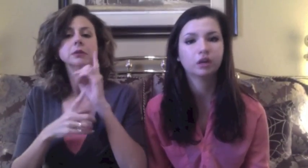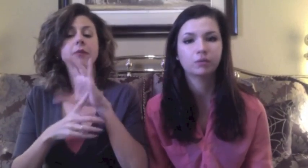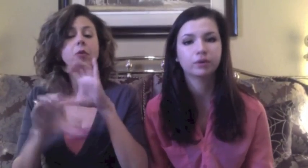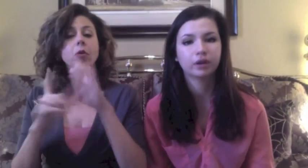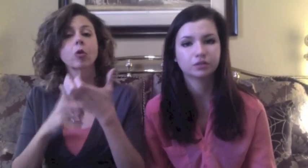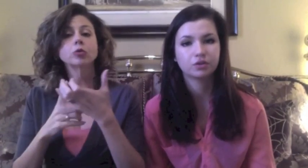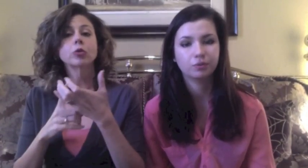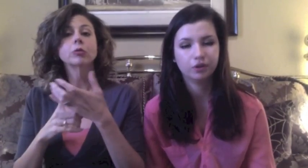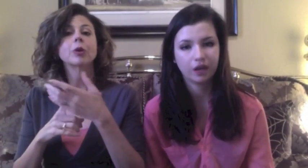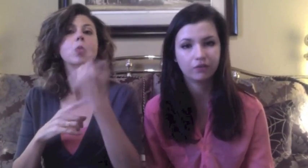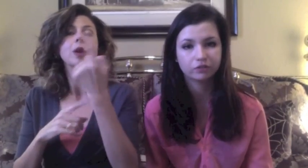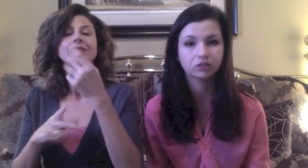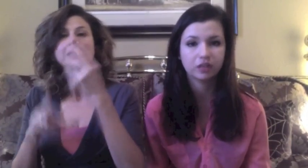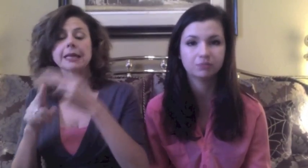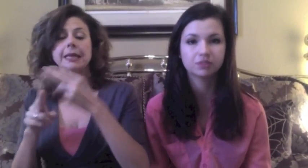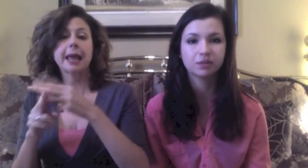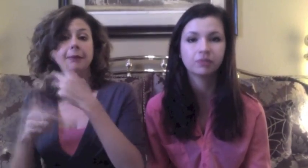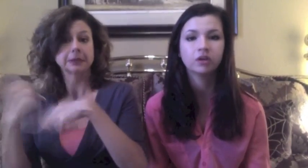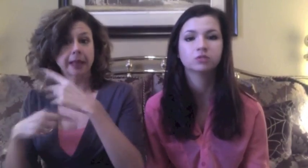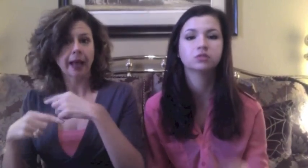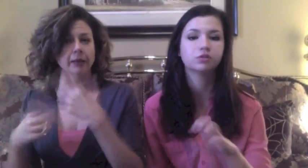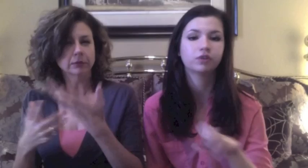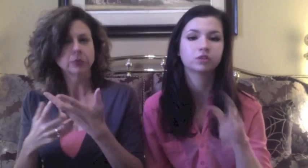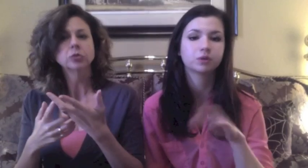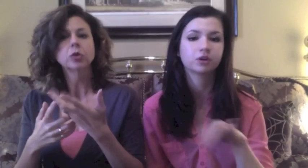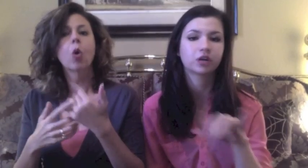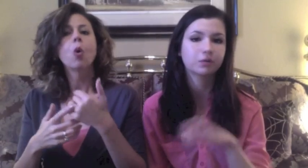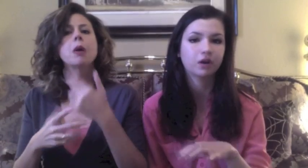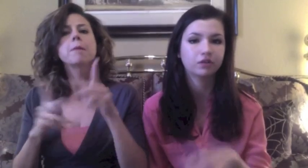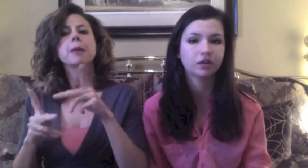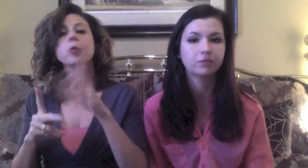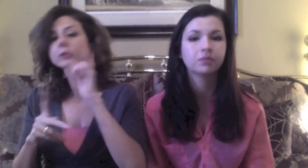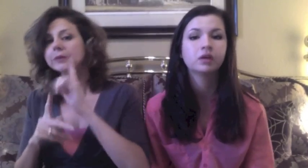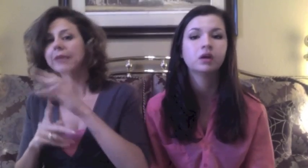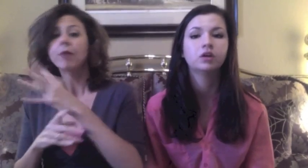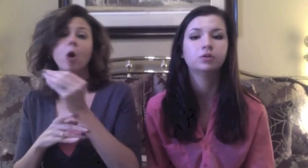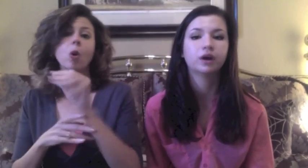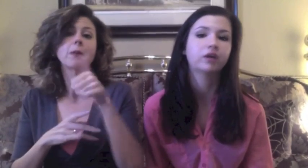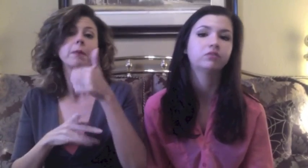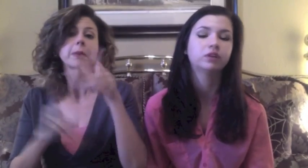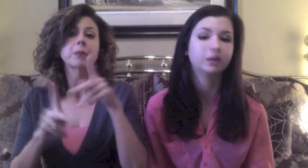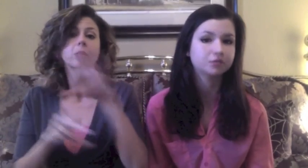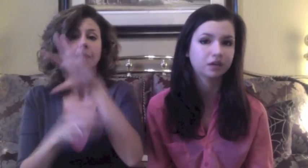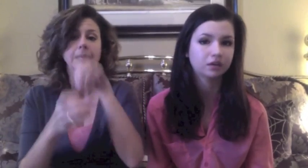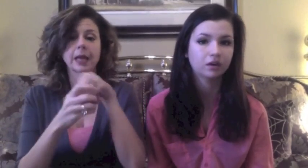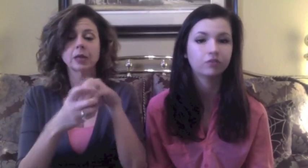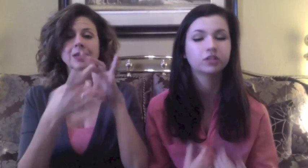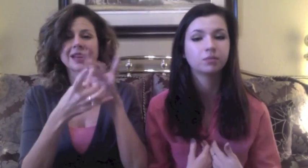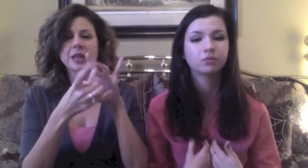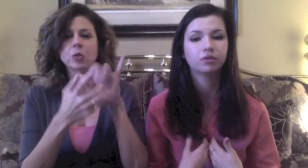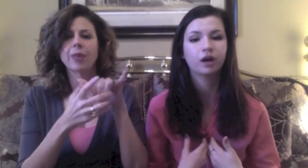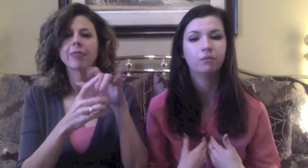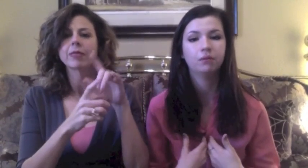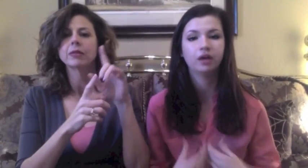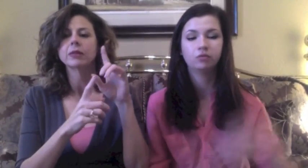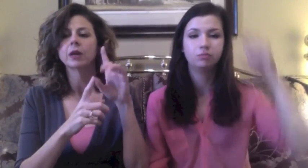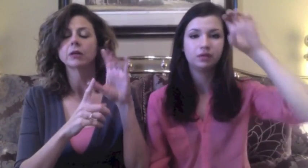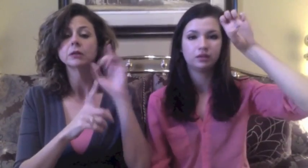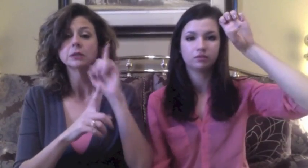deaf people and then hearing people connected with the community have what's called a name sign. So instead of finger spelling your name out every time, you have a name sign. For example,